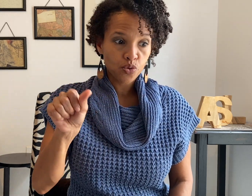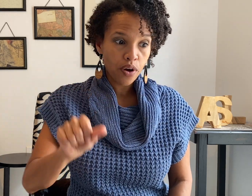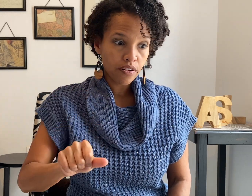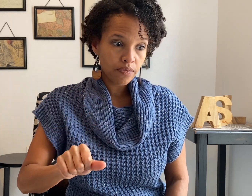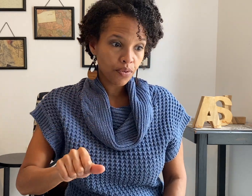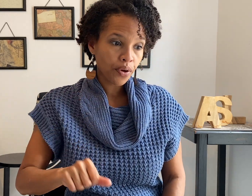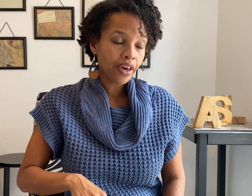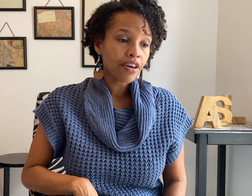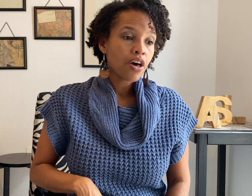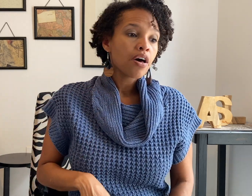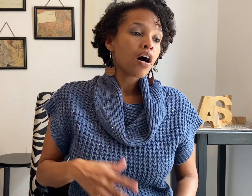well, okay?